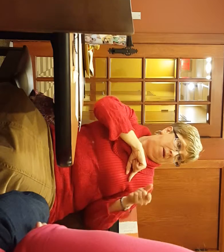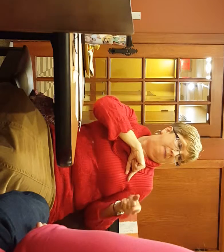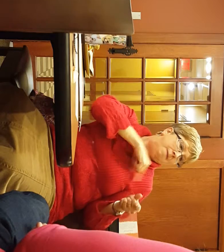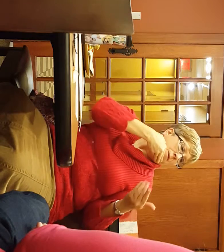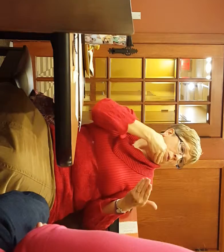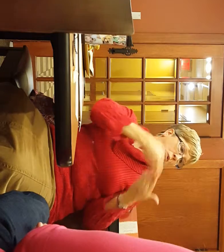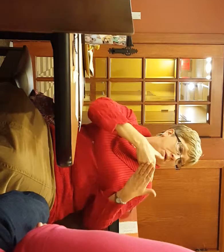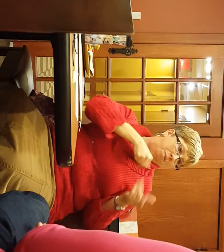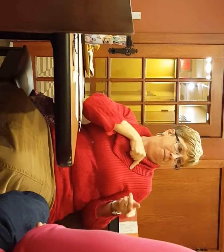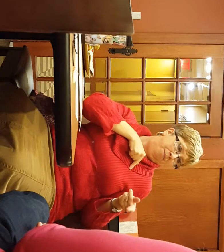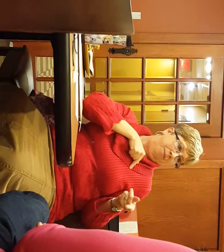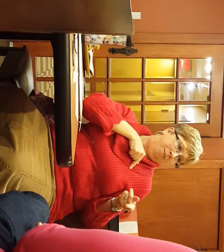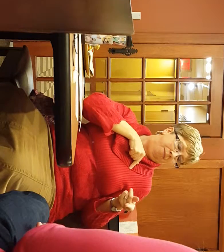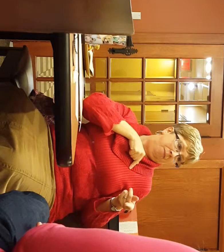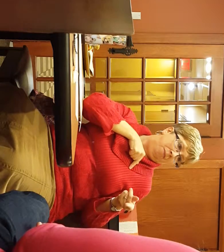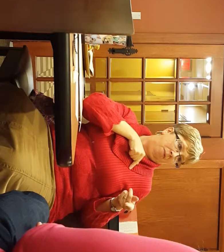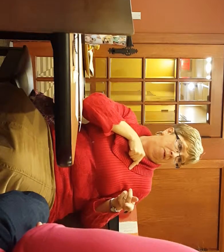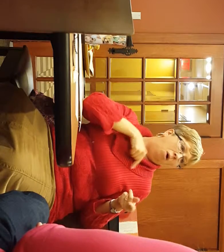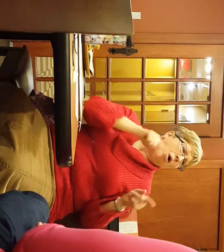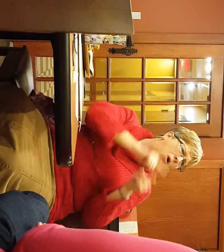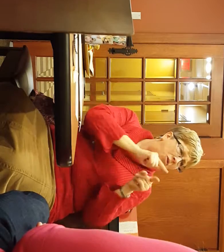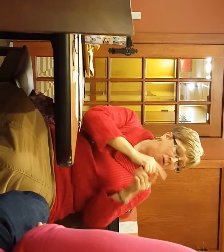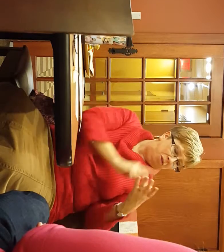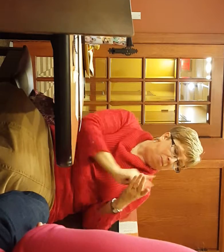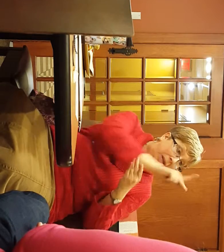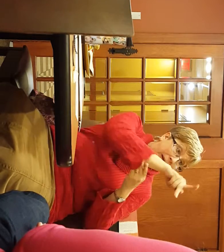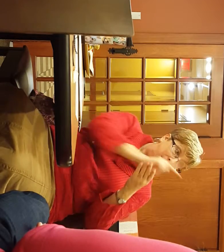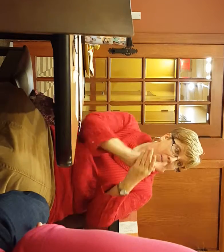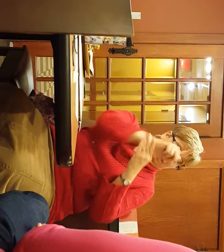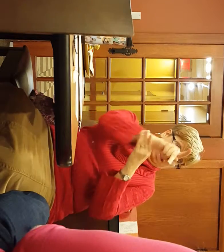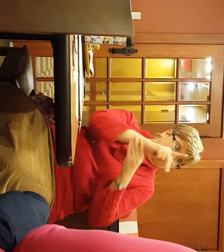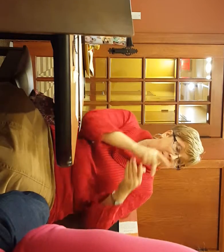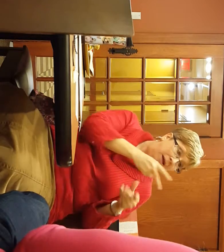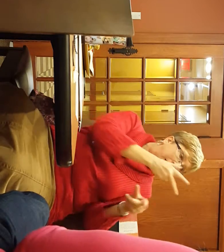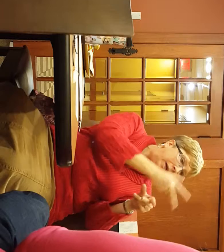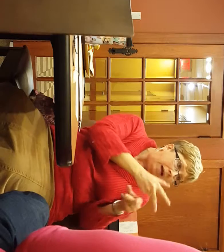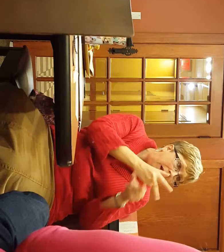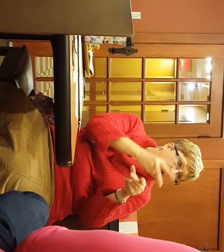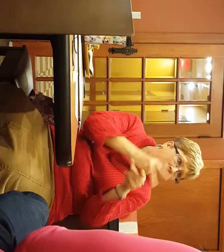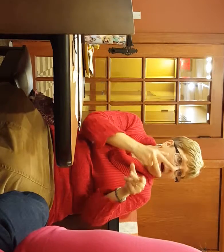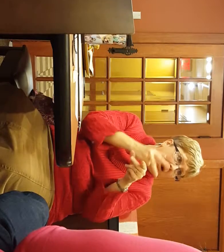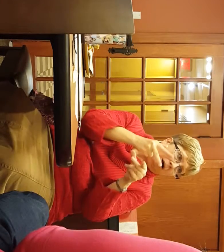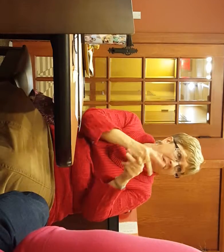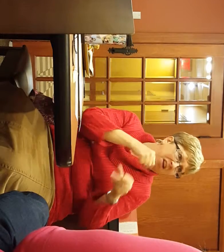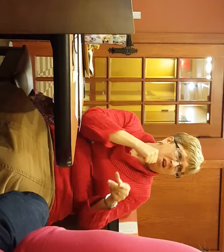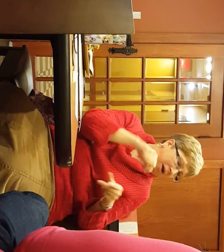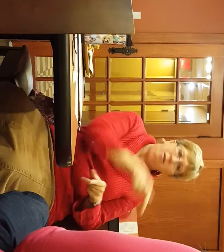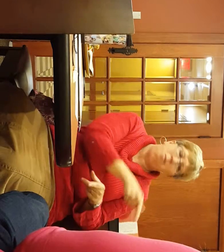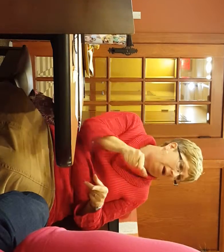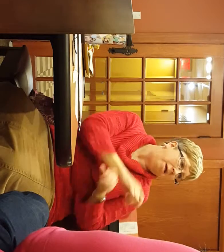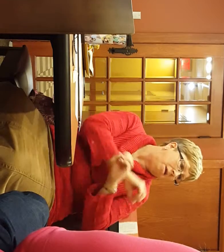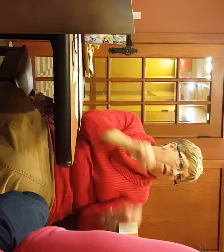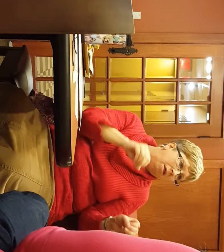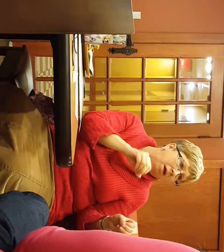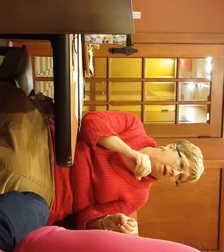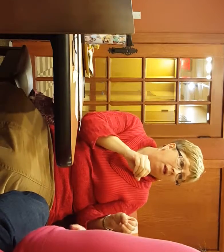it's taking care of the plants. He's not spraying them, they actually pick weeds by hand. So when I go to this harvest, I'm going to be